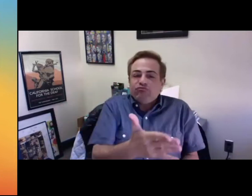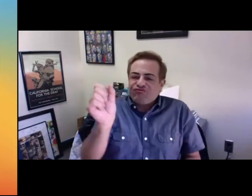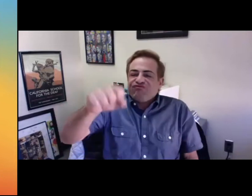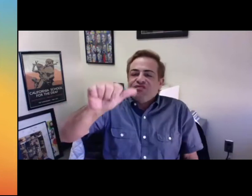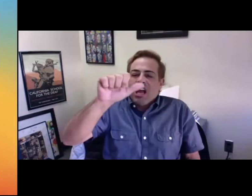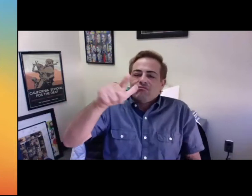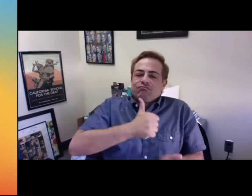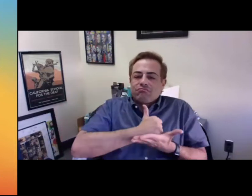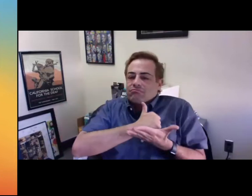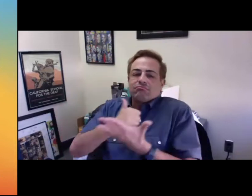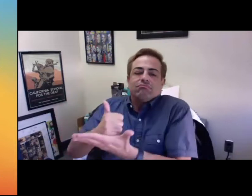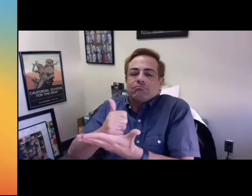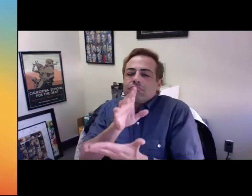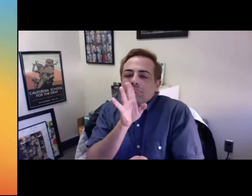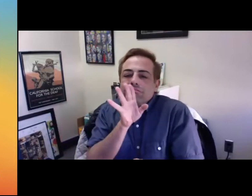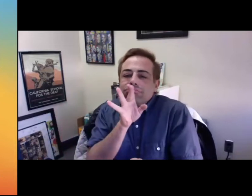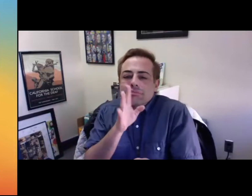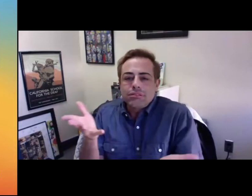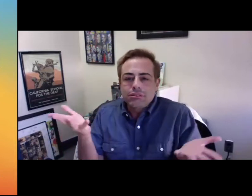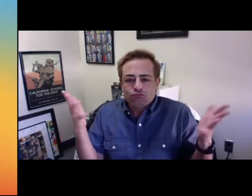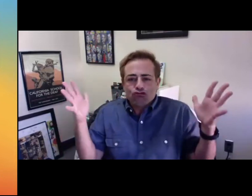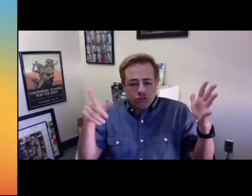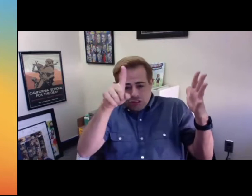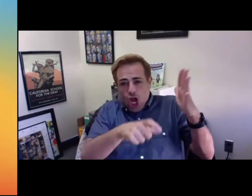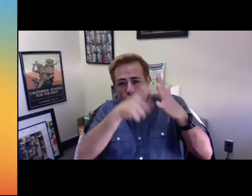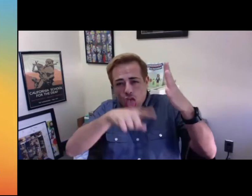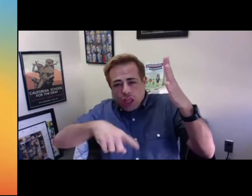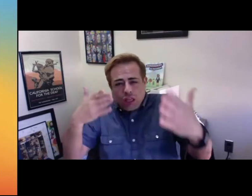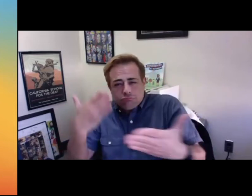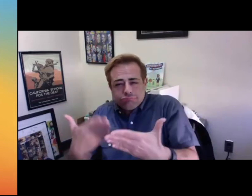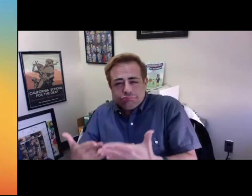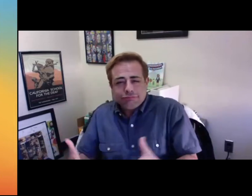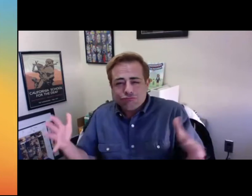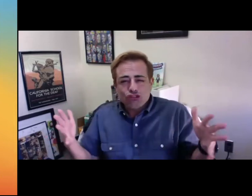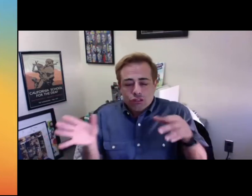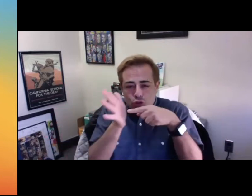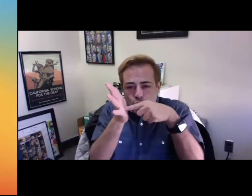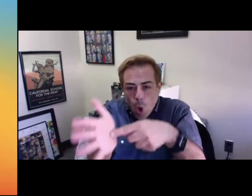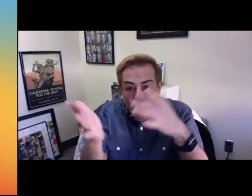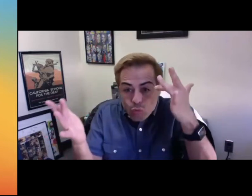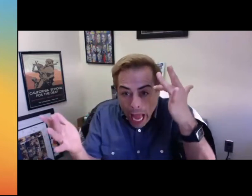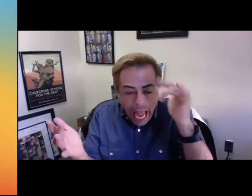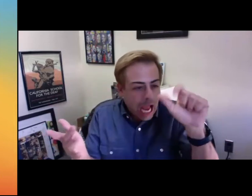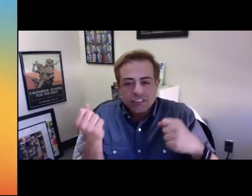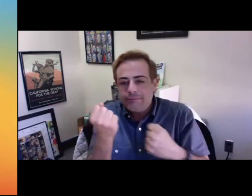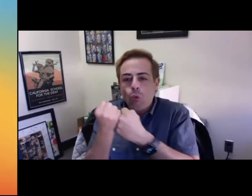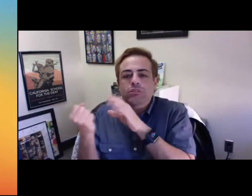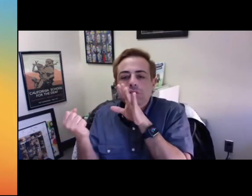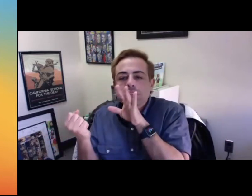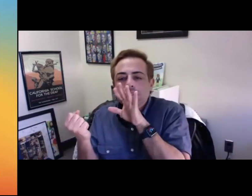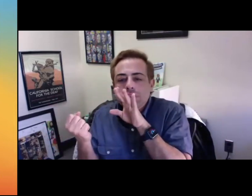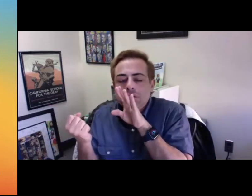pathologists. They've researched this, and they have found that yes, ASL does help spoken language. So there's lots of articles